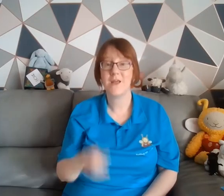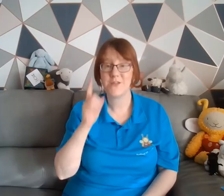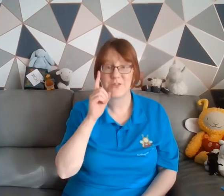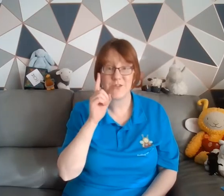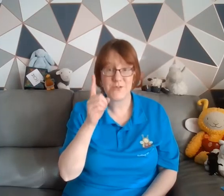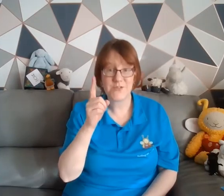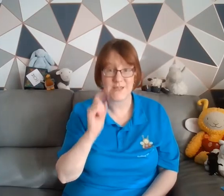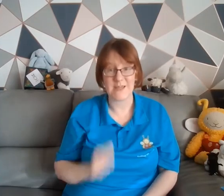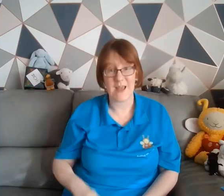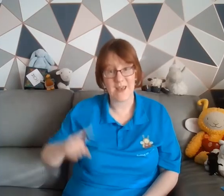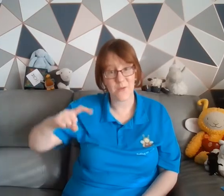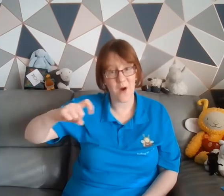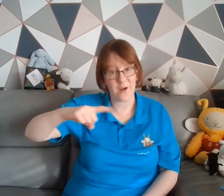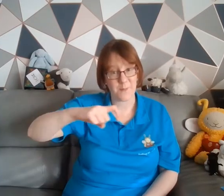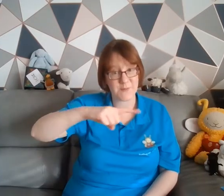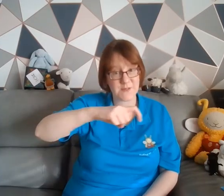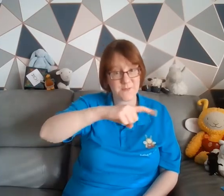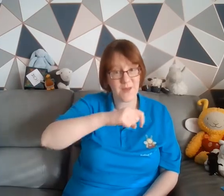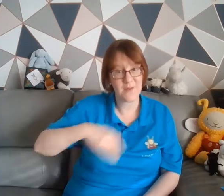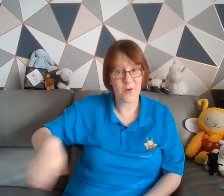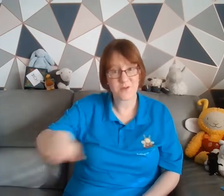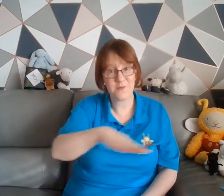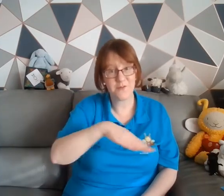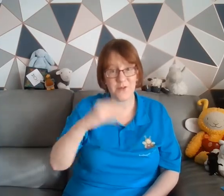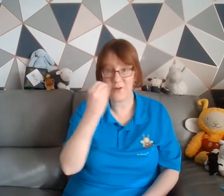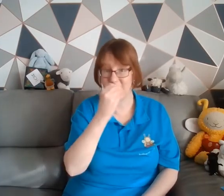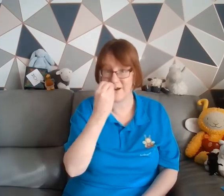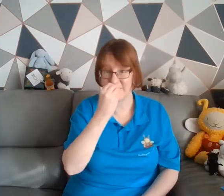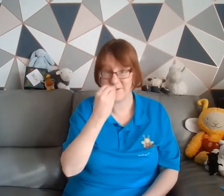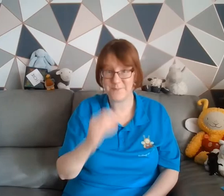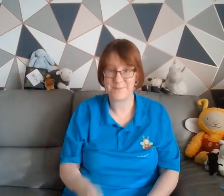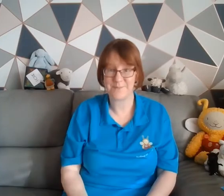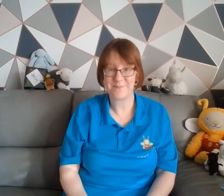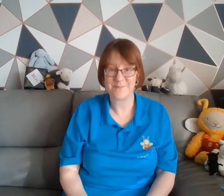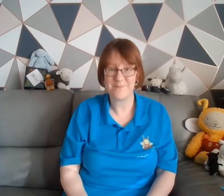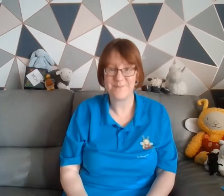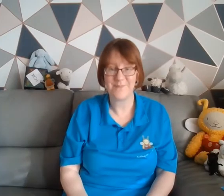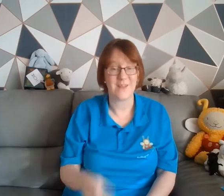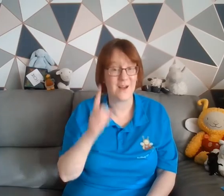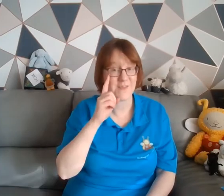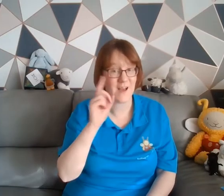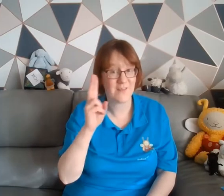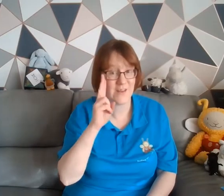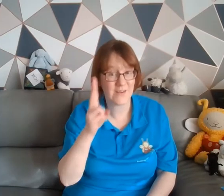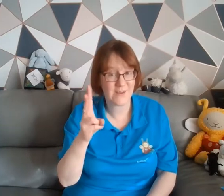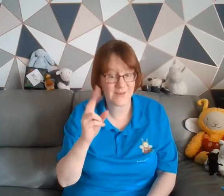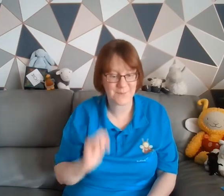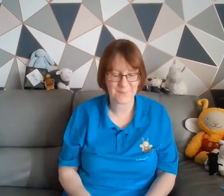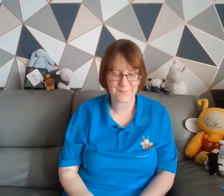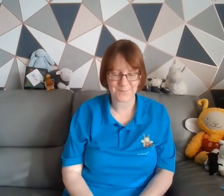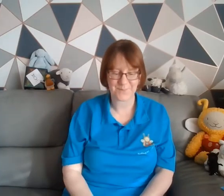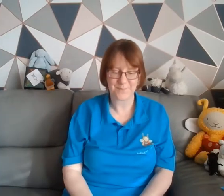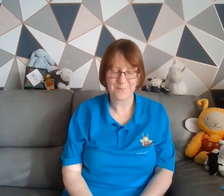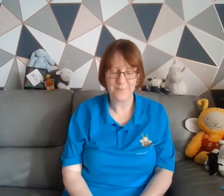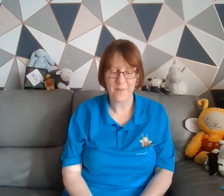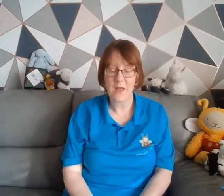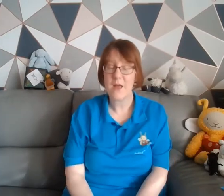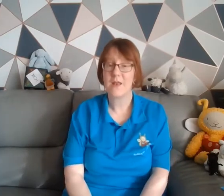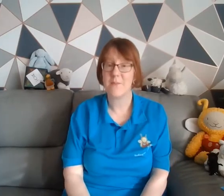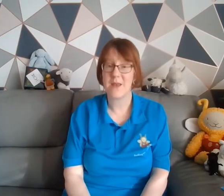Woo. Do you see any worms at the bottom of your garden? You'll have to have a look. And my